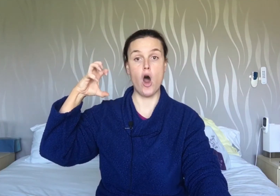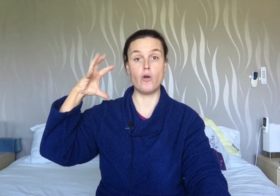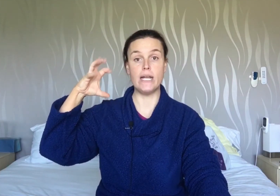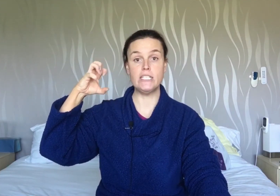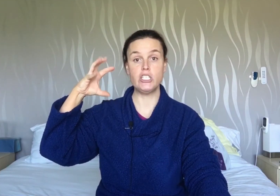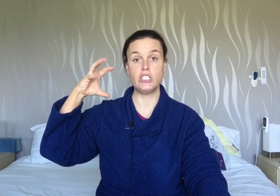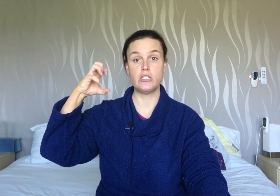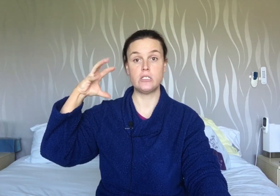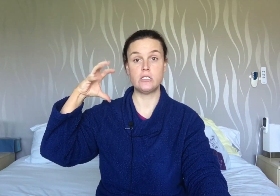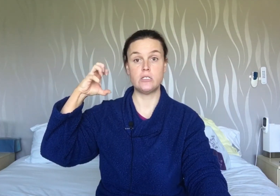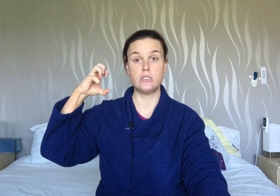orange,